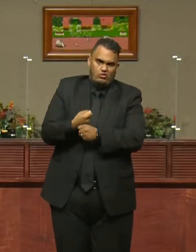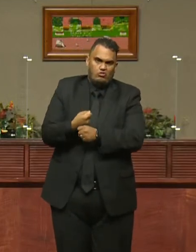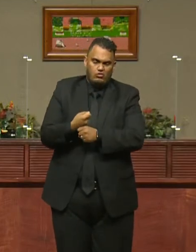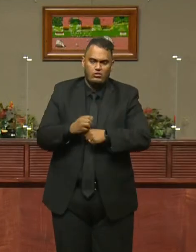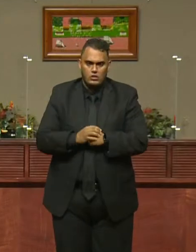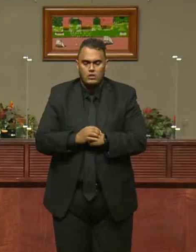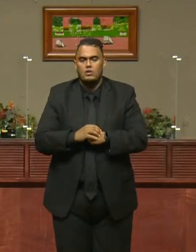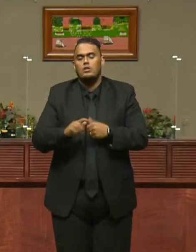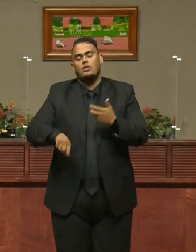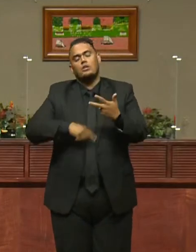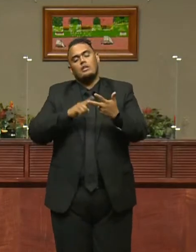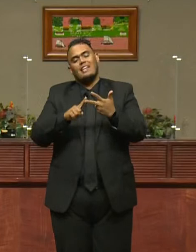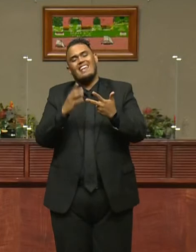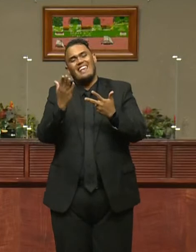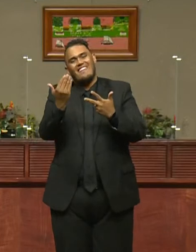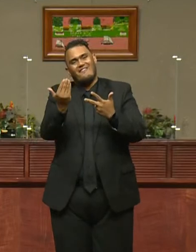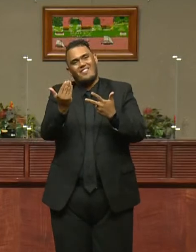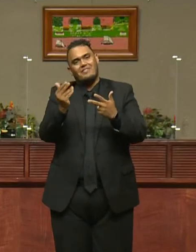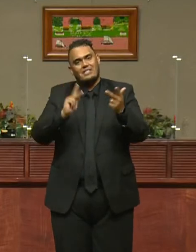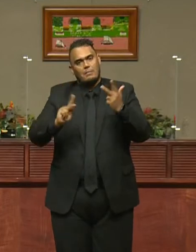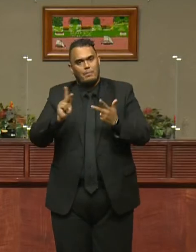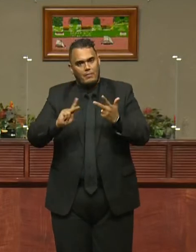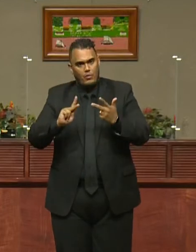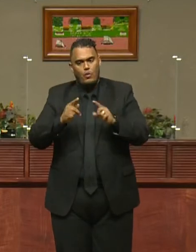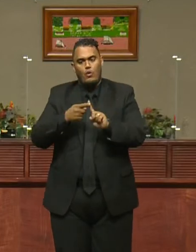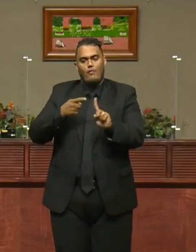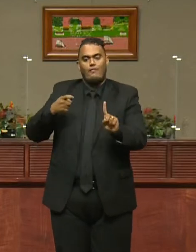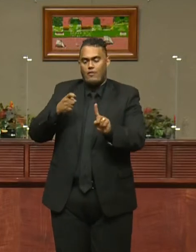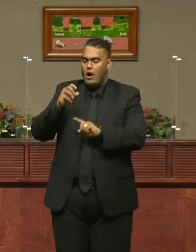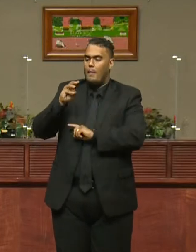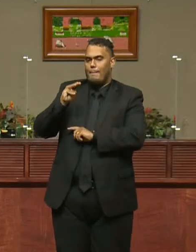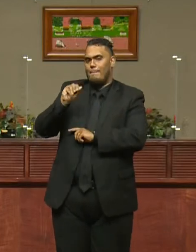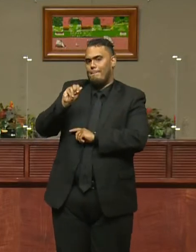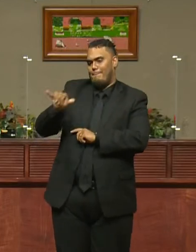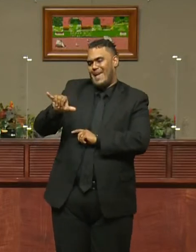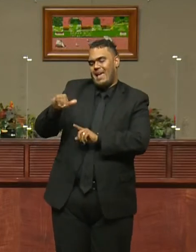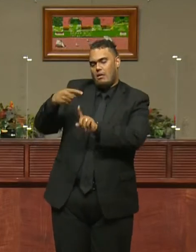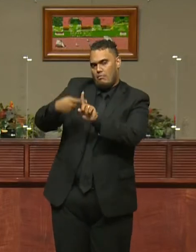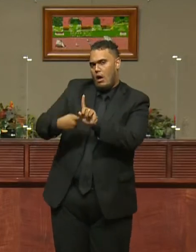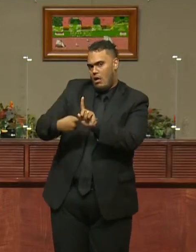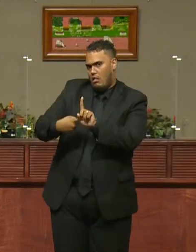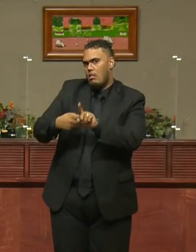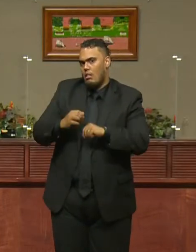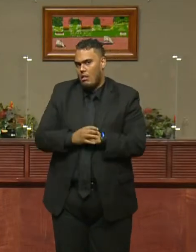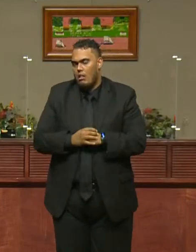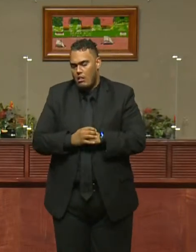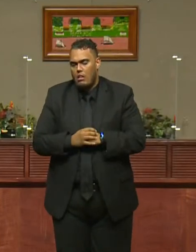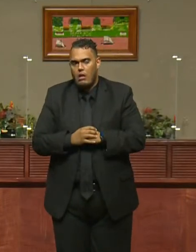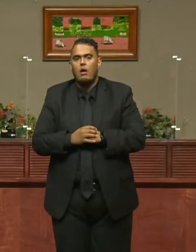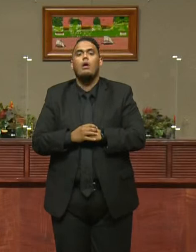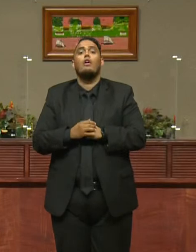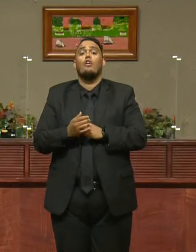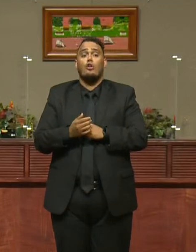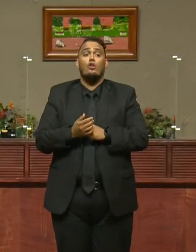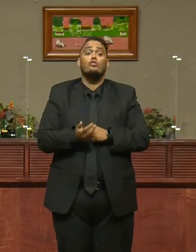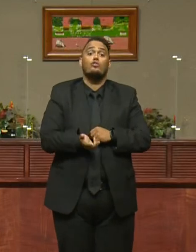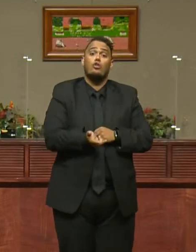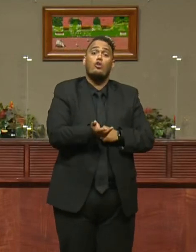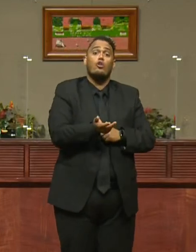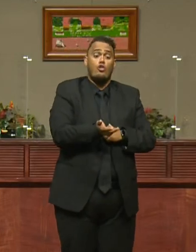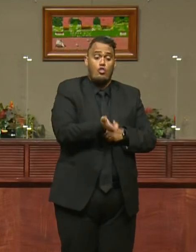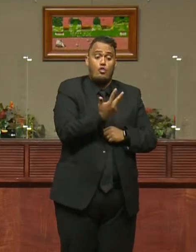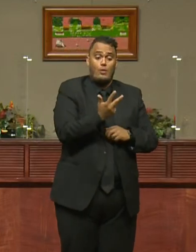and 15 were from the month of May. 3 of the 22 had an address of an assisted